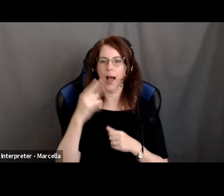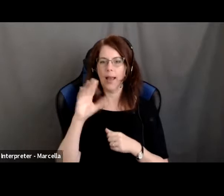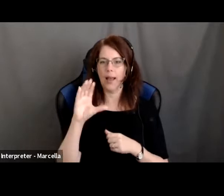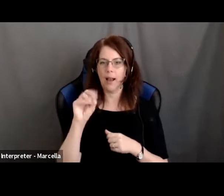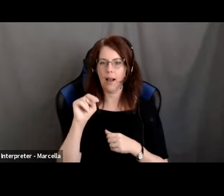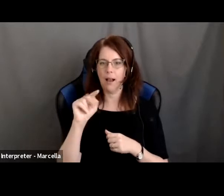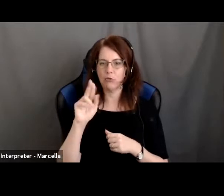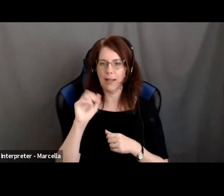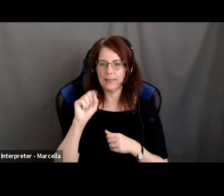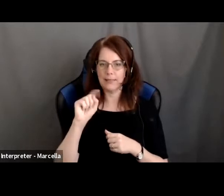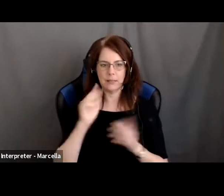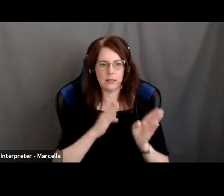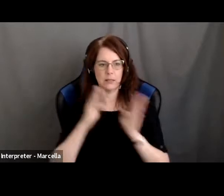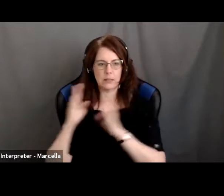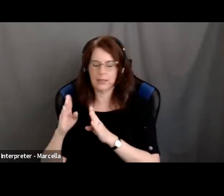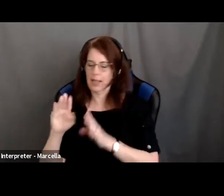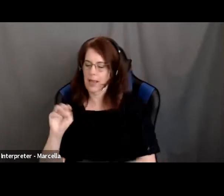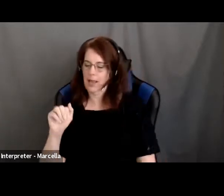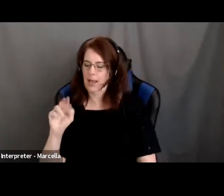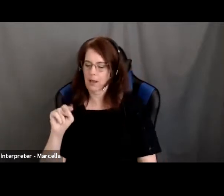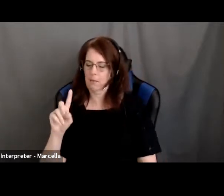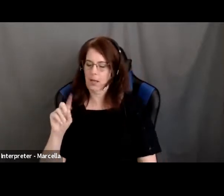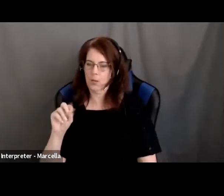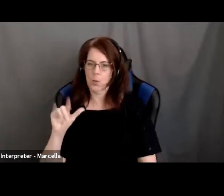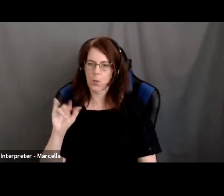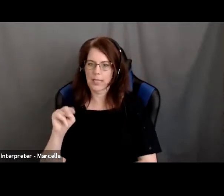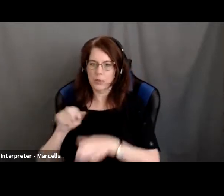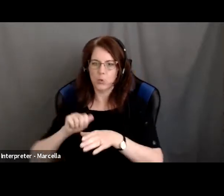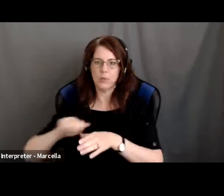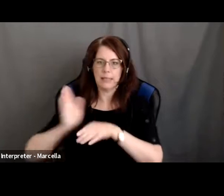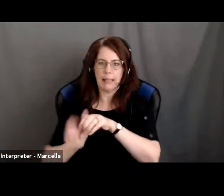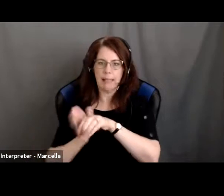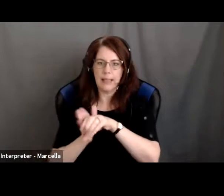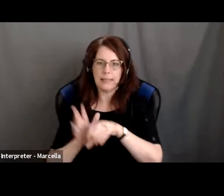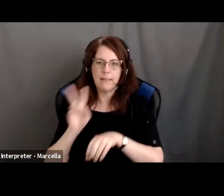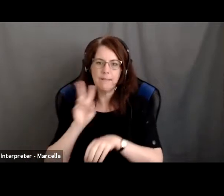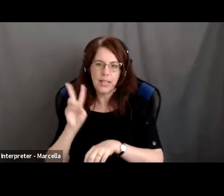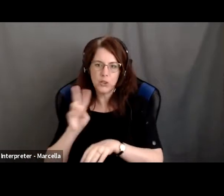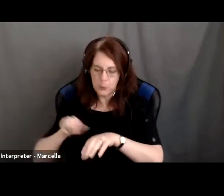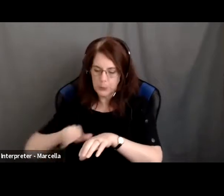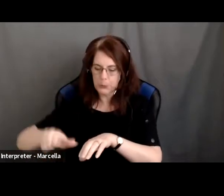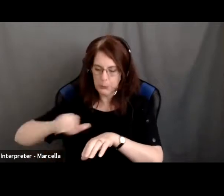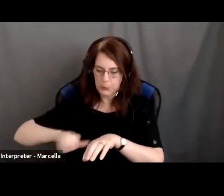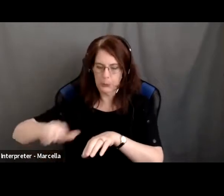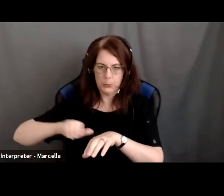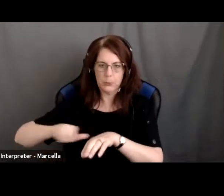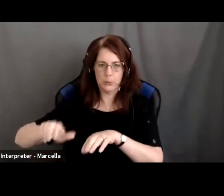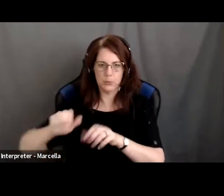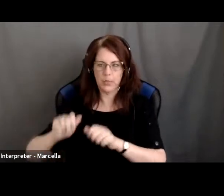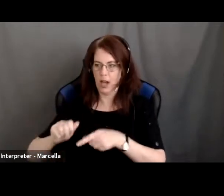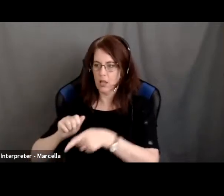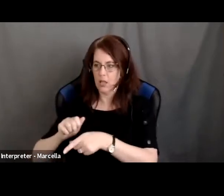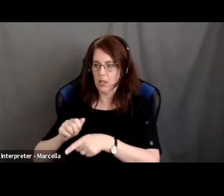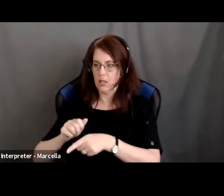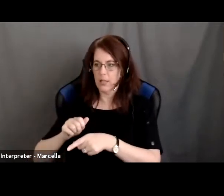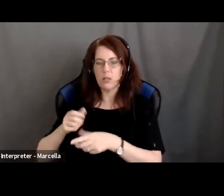the right, we have a mandolin, so you can slice vegetables uniformly without cutting yourself. There's a little guard that you